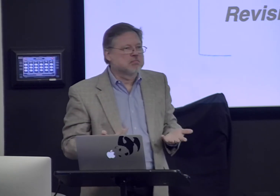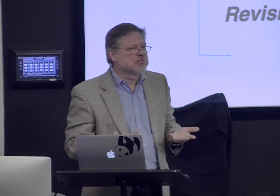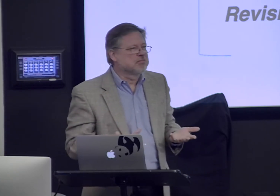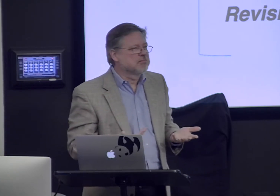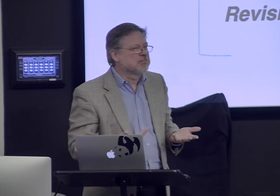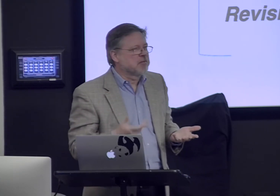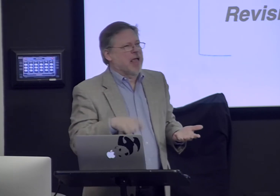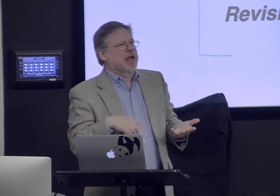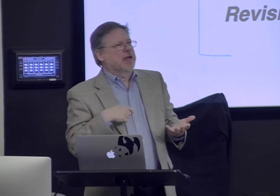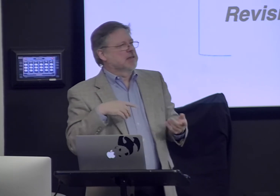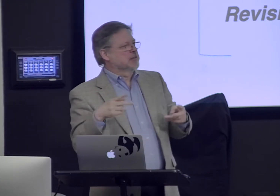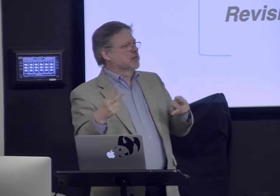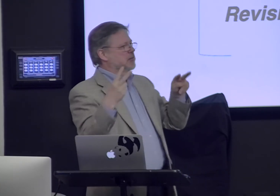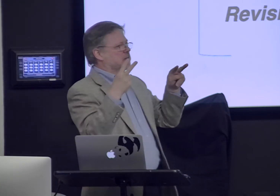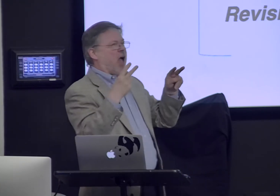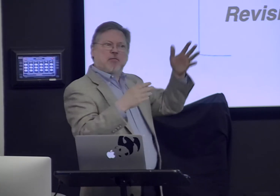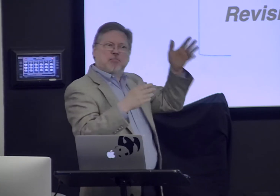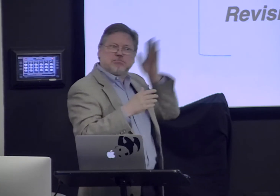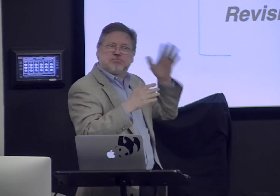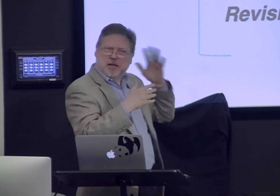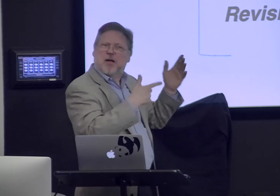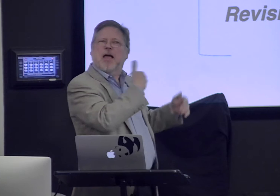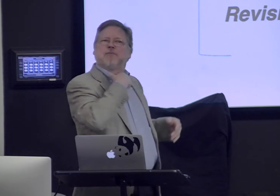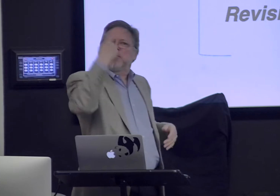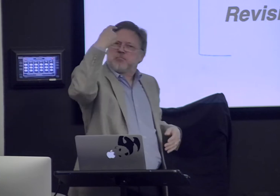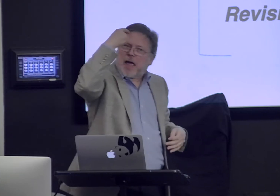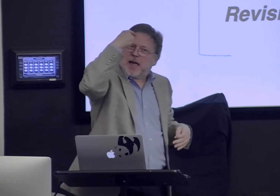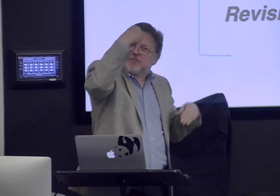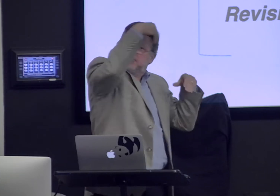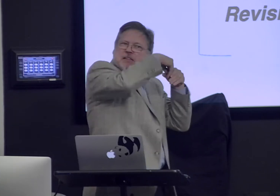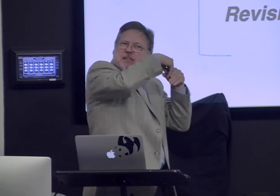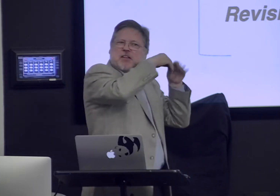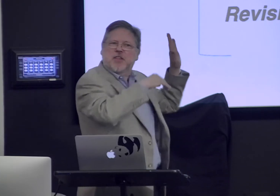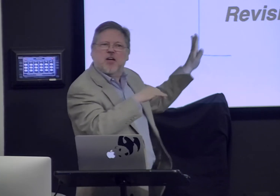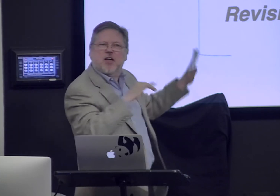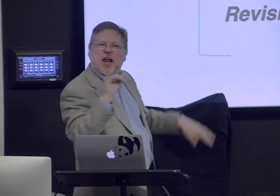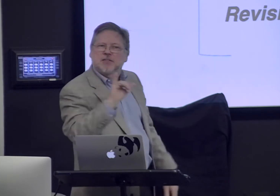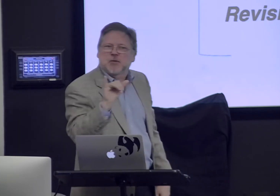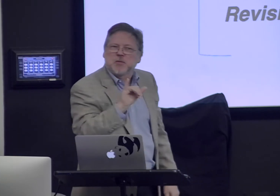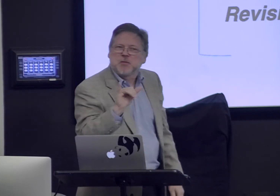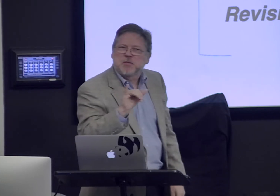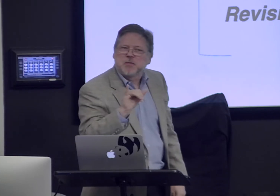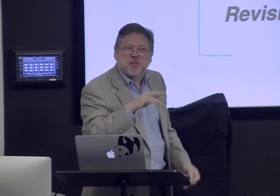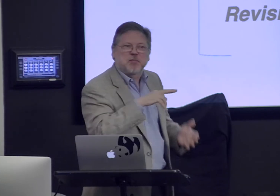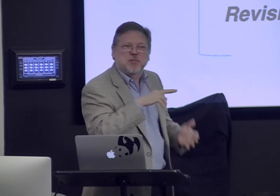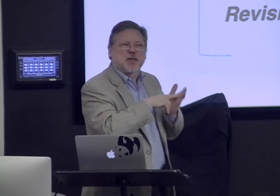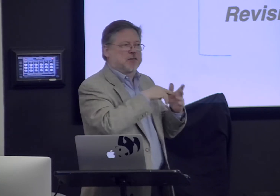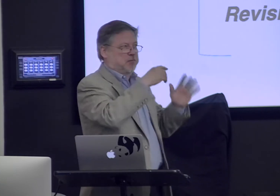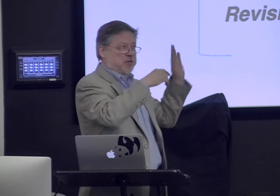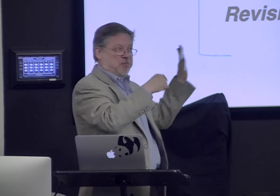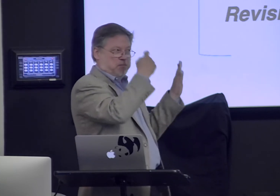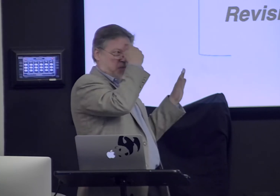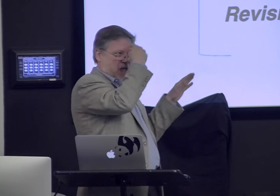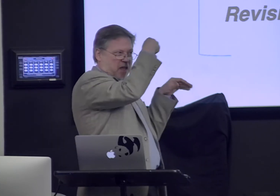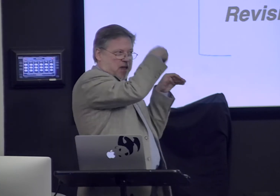over time. So to first understand the mental lexicon that may have existed in signers' minds a century ago, because we sometimes